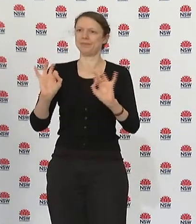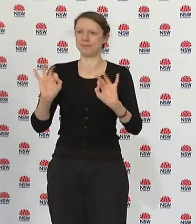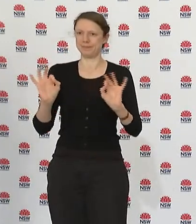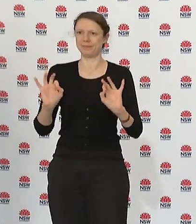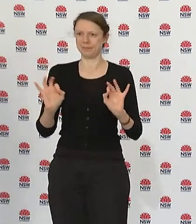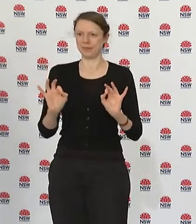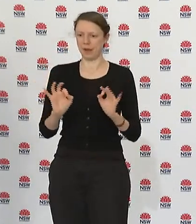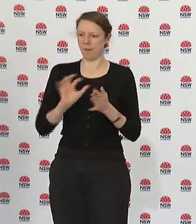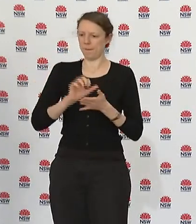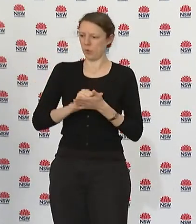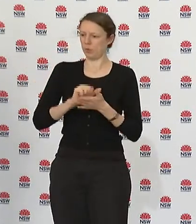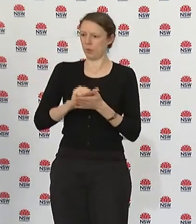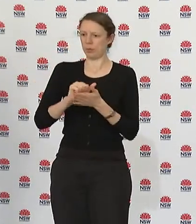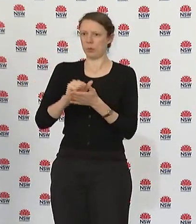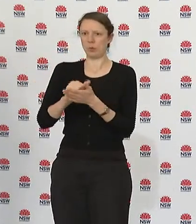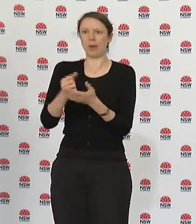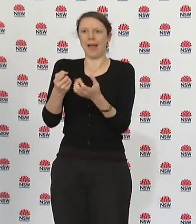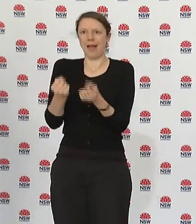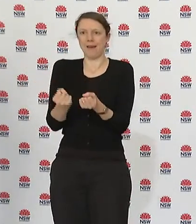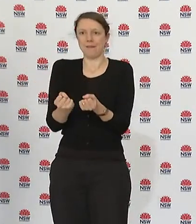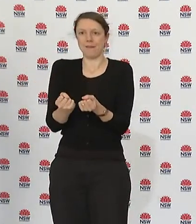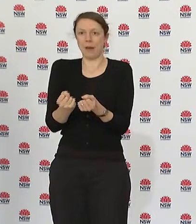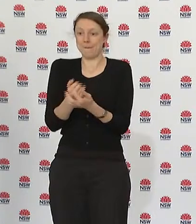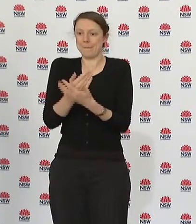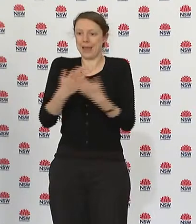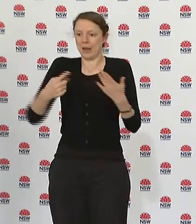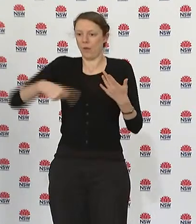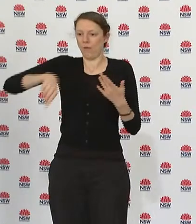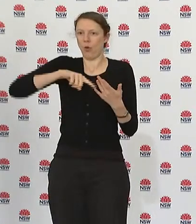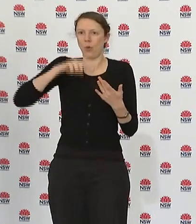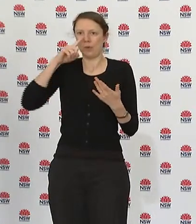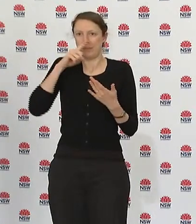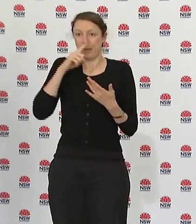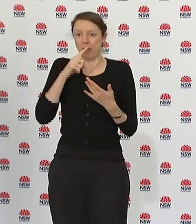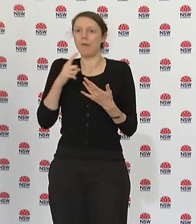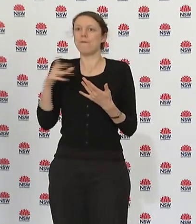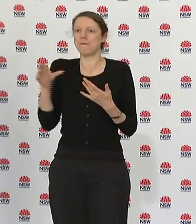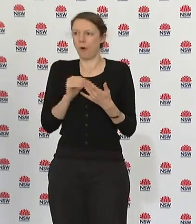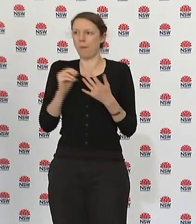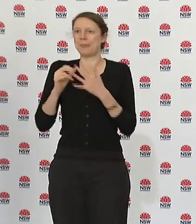that are currently in the system are from people from Western Sydney and southwestern Sydney